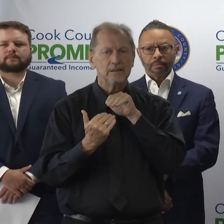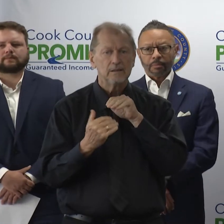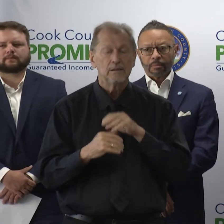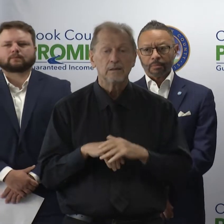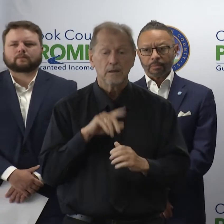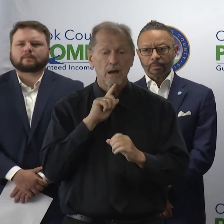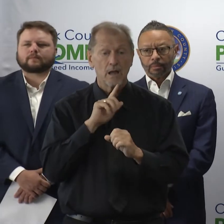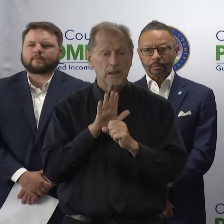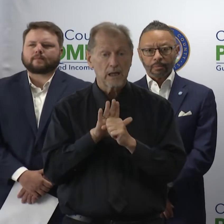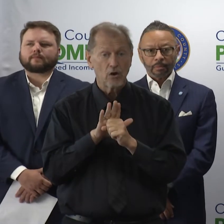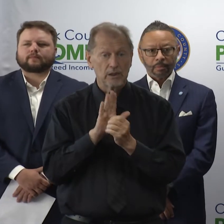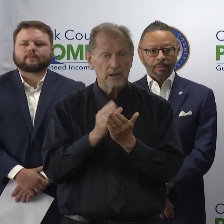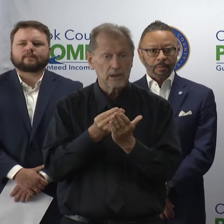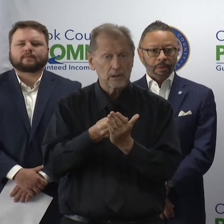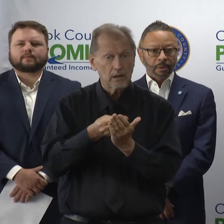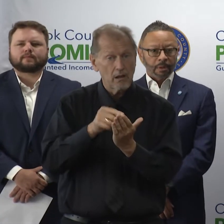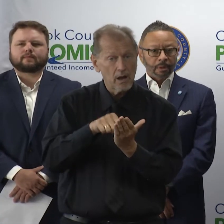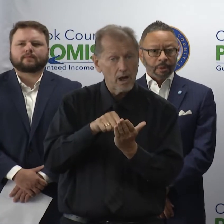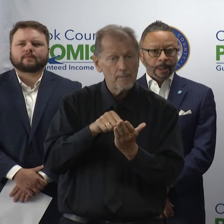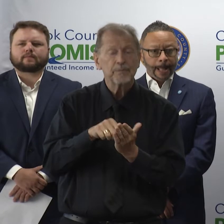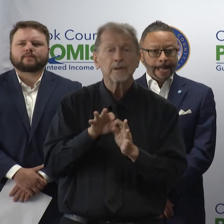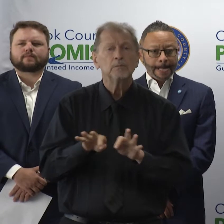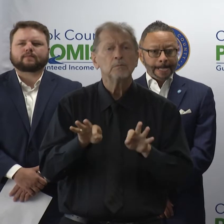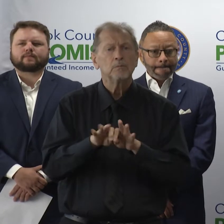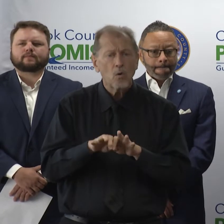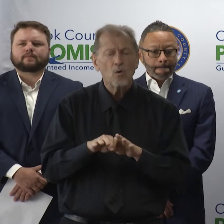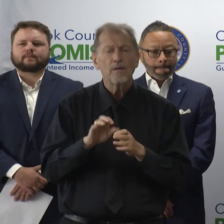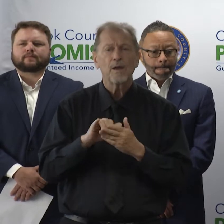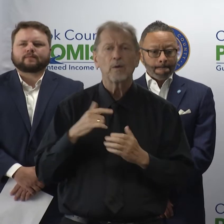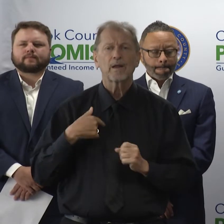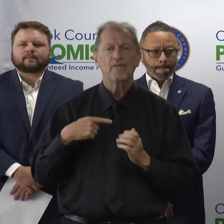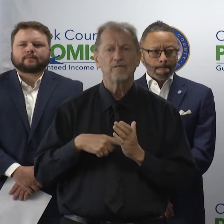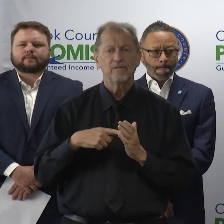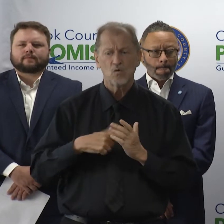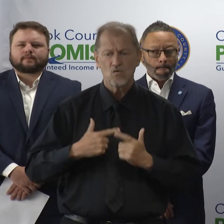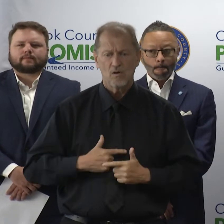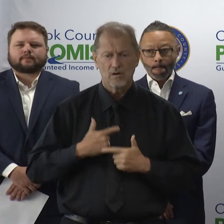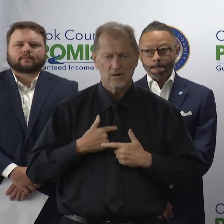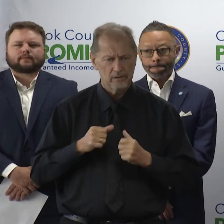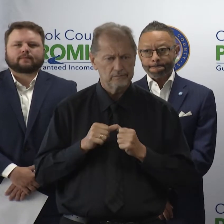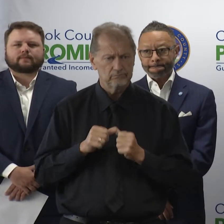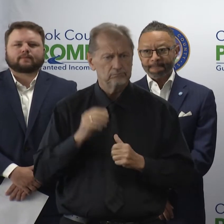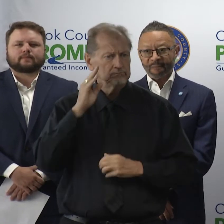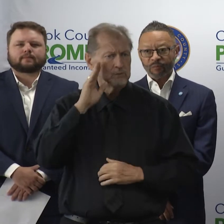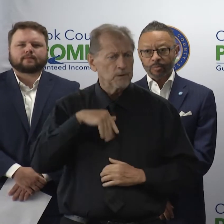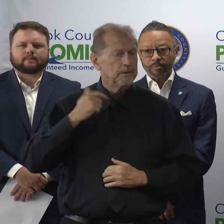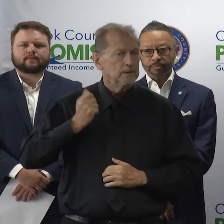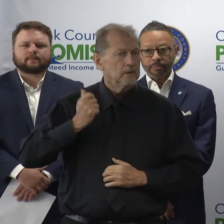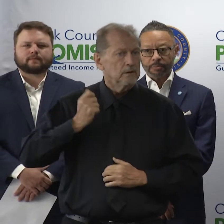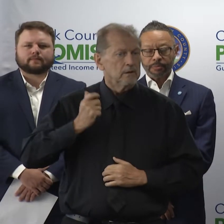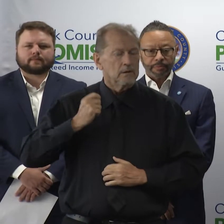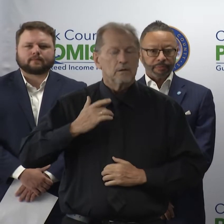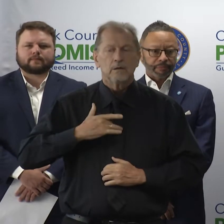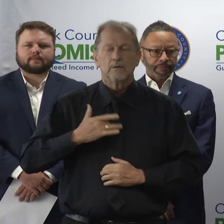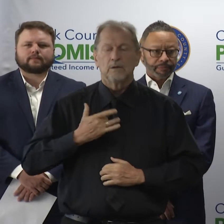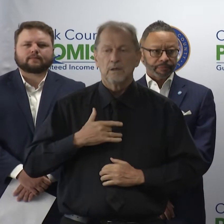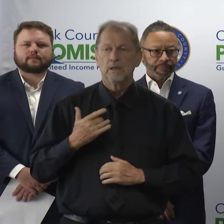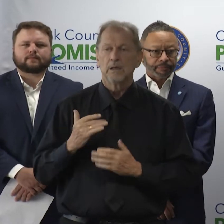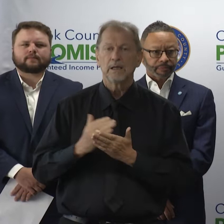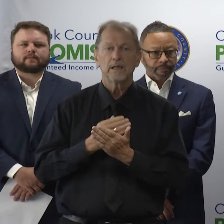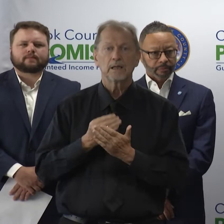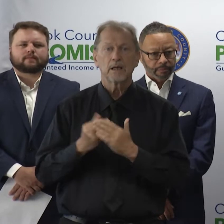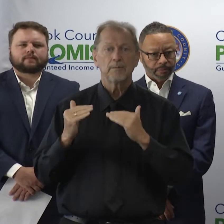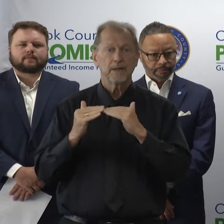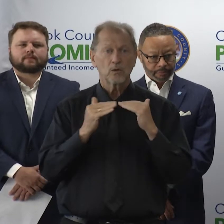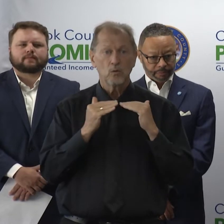is a critical part of our mission to infuse equity into county government because we know that income inequality has been drawn